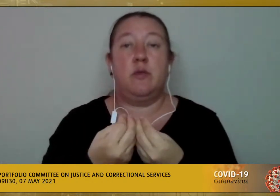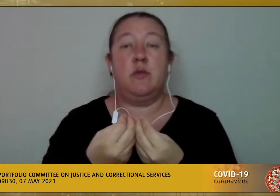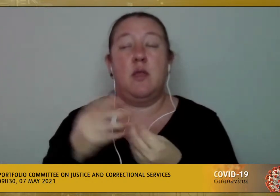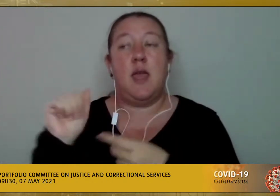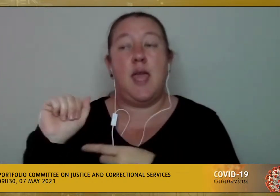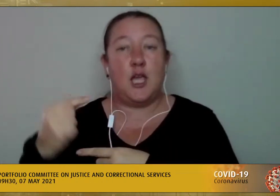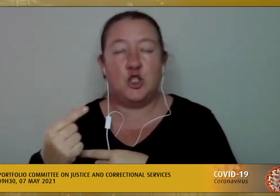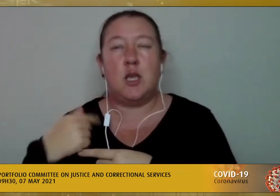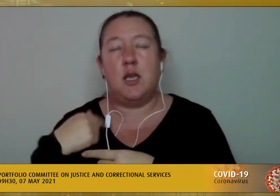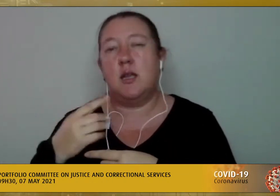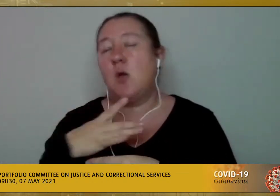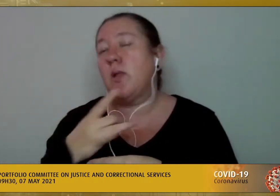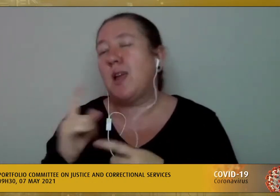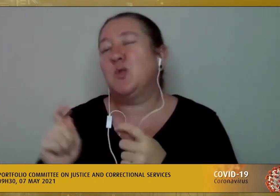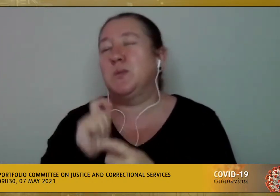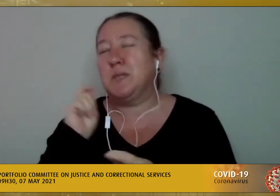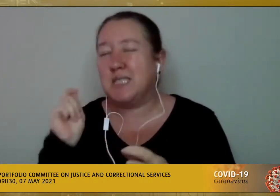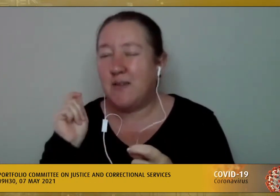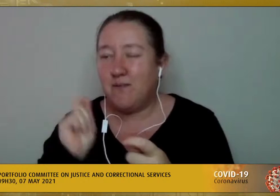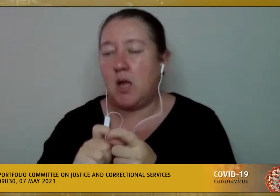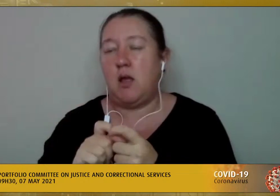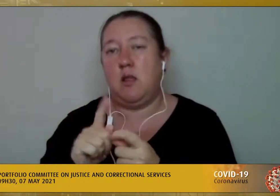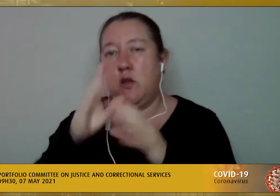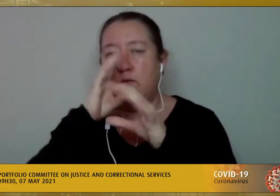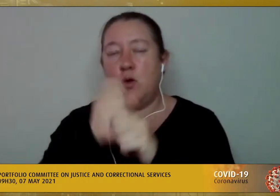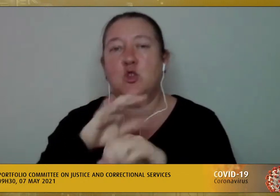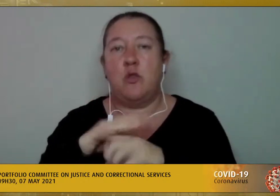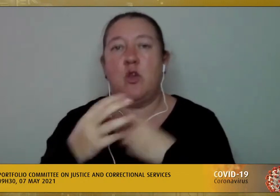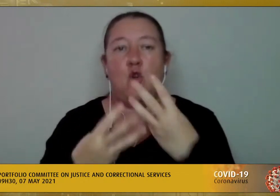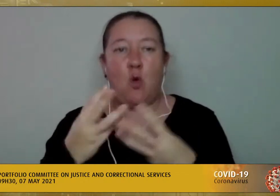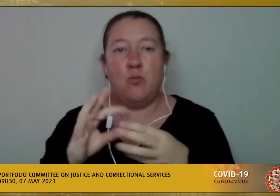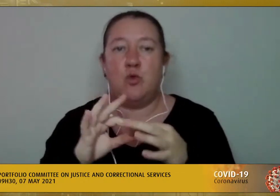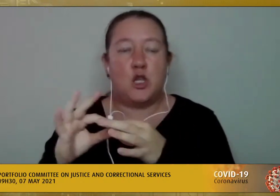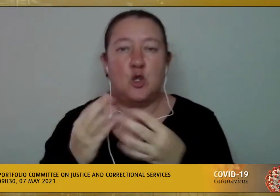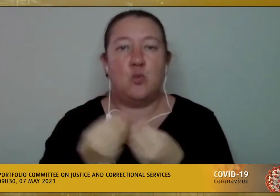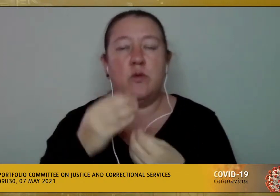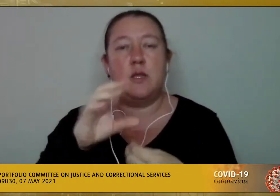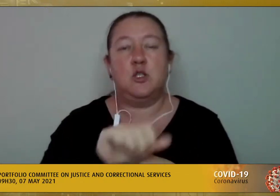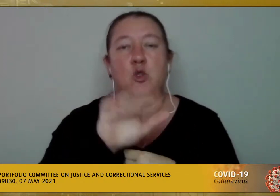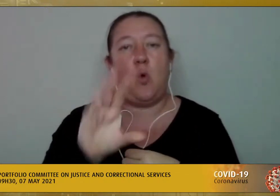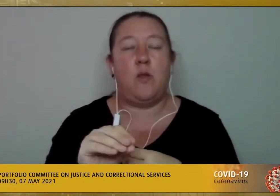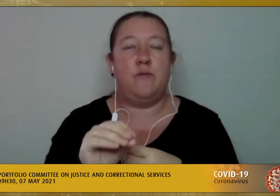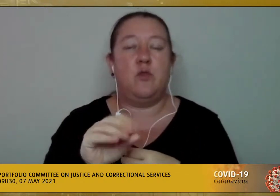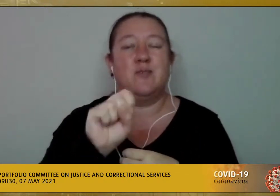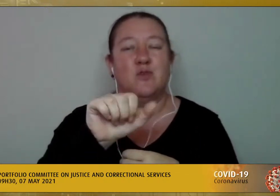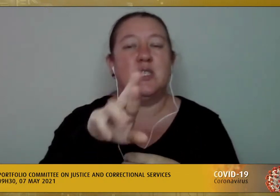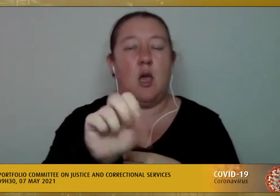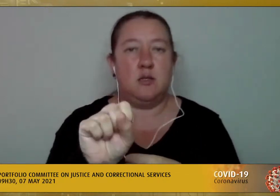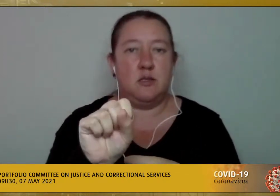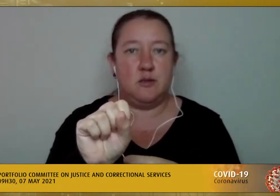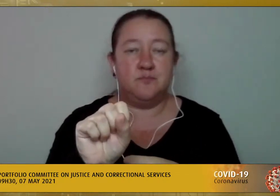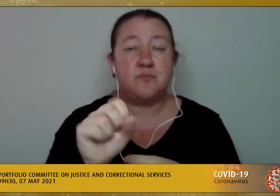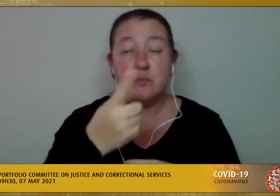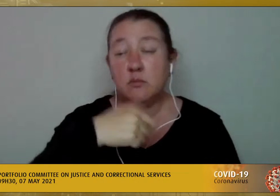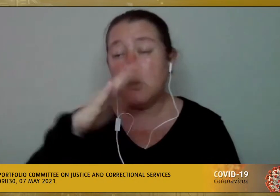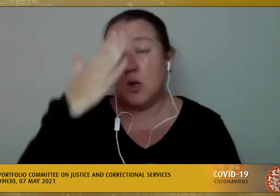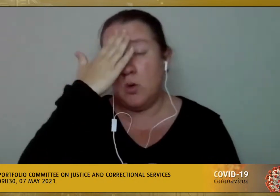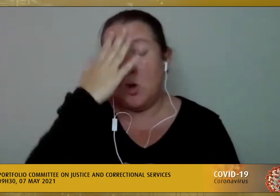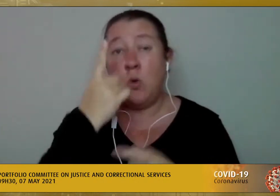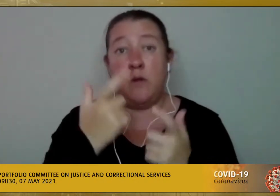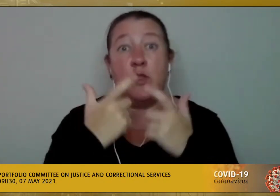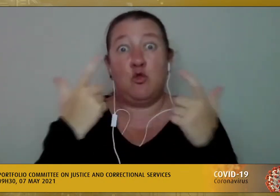general and I'd like to specifically focus in on the cooperation with the South African Revenue Services we know that one of the